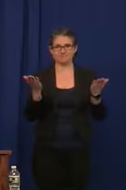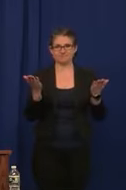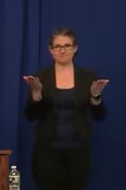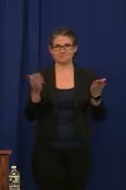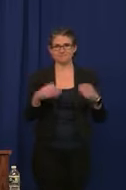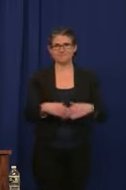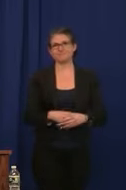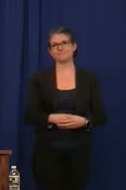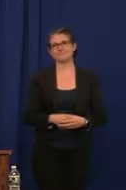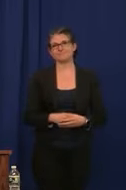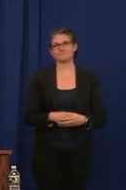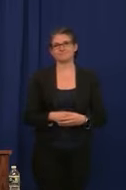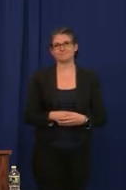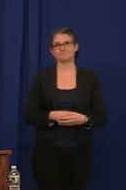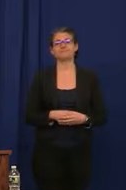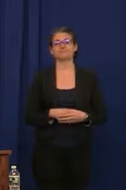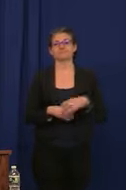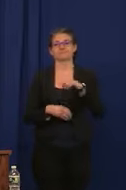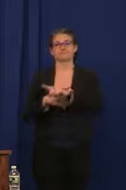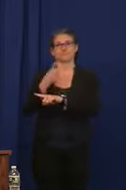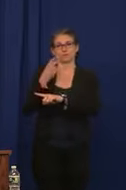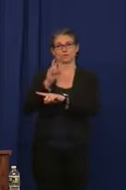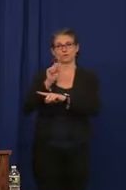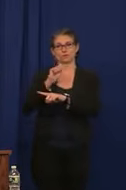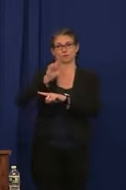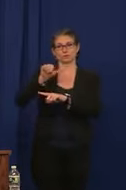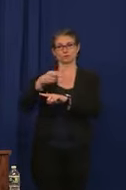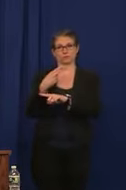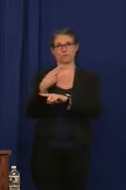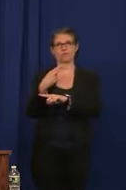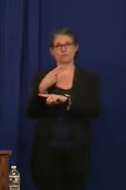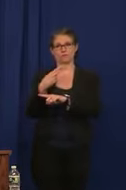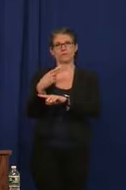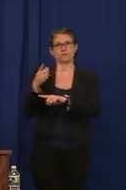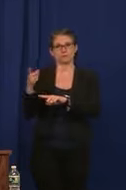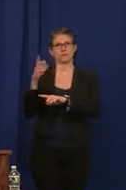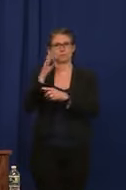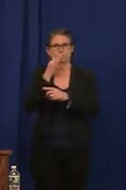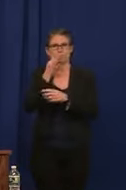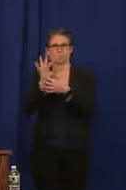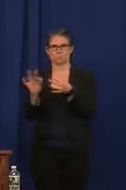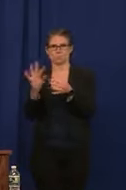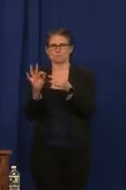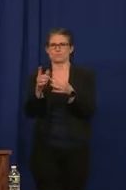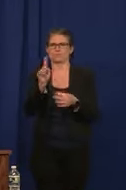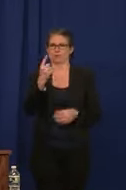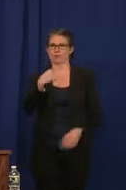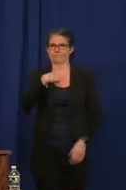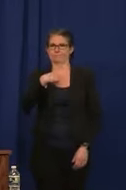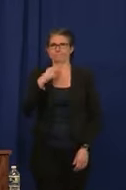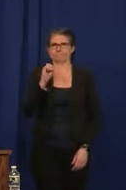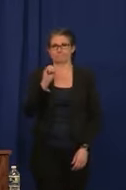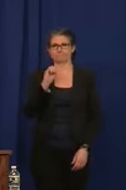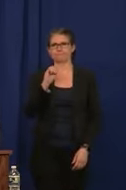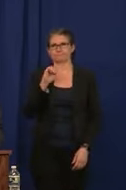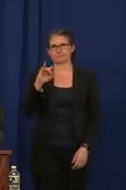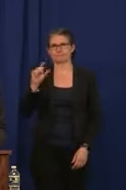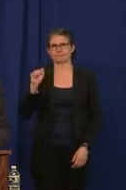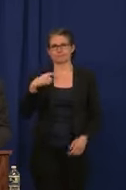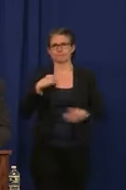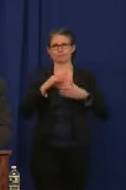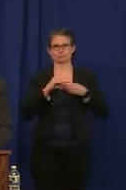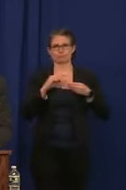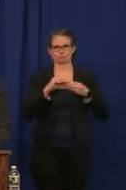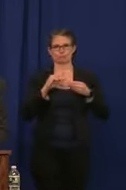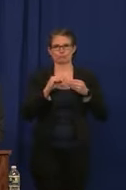I will invite Dr. Shah to give his daily briefing in just a few minutes. But first, as you all know